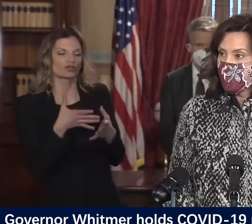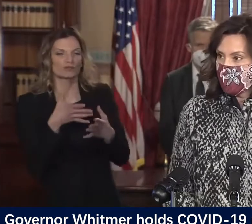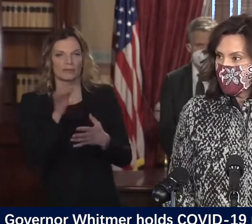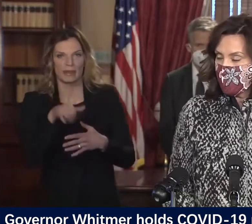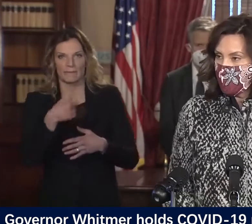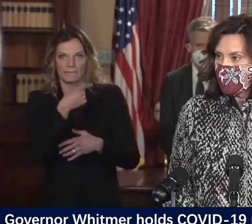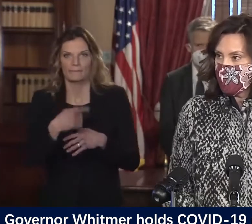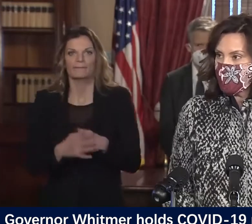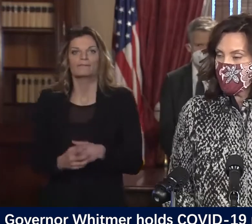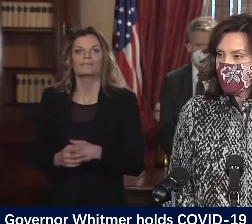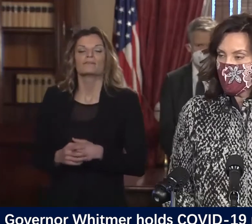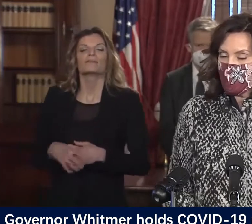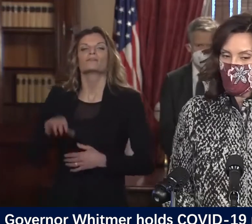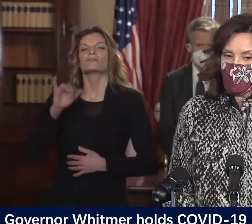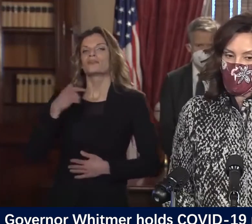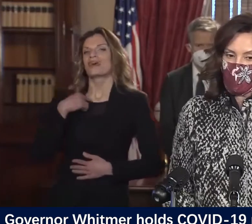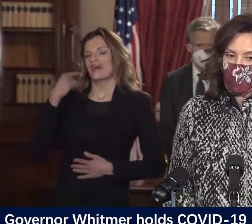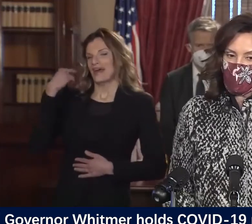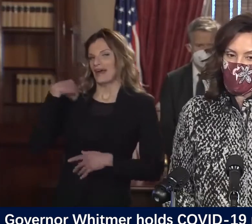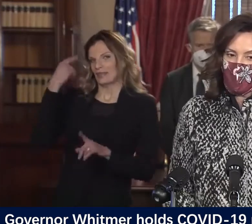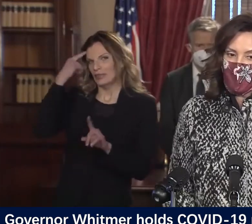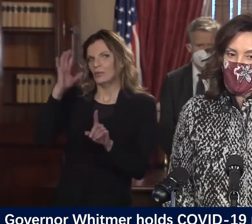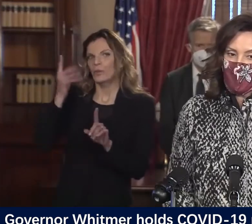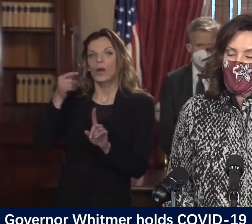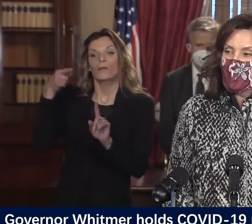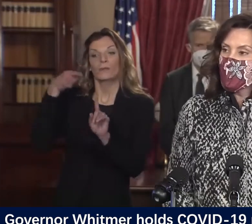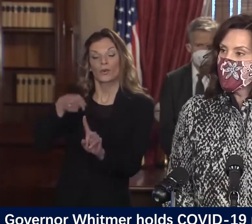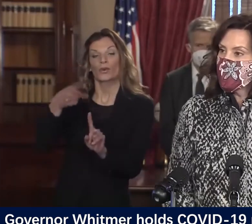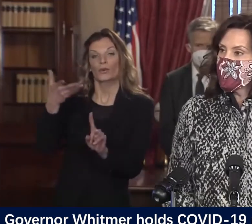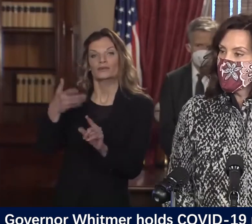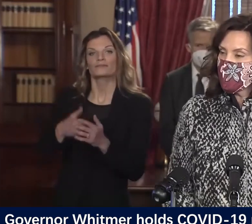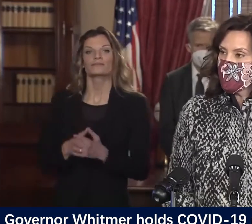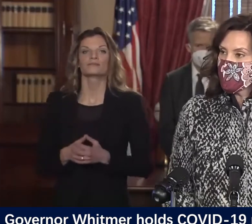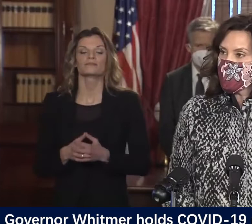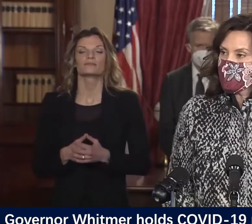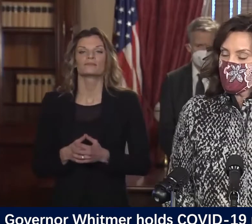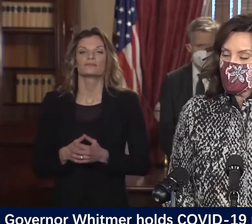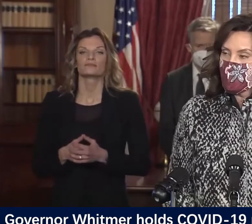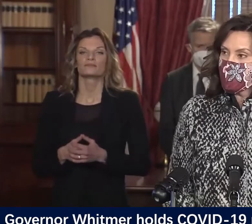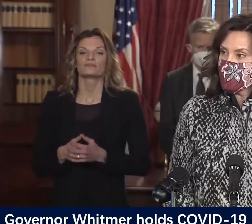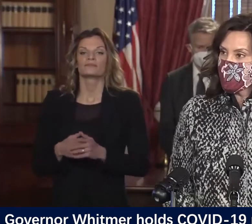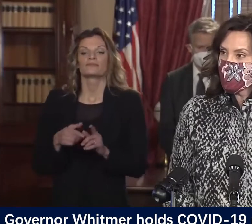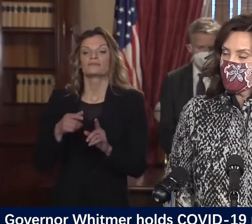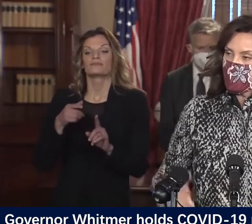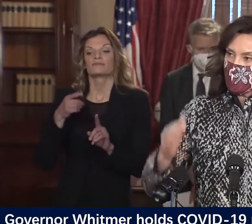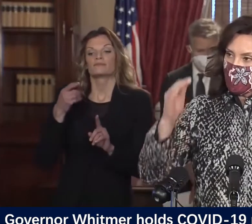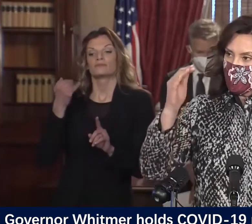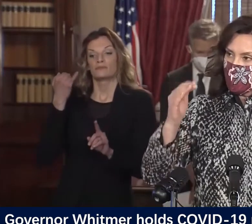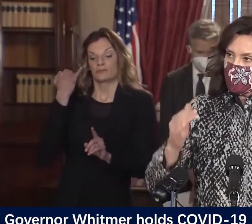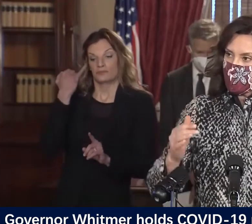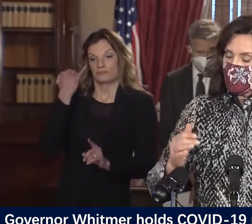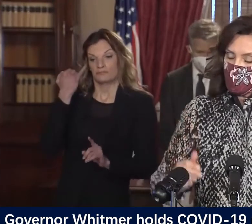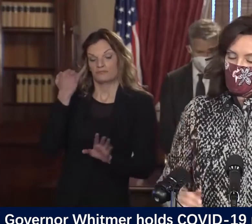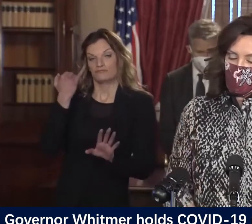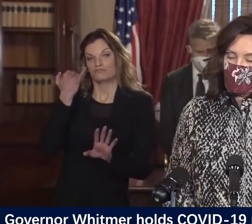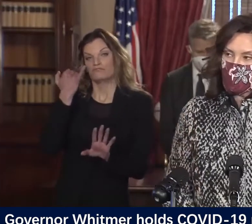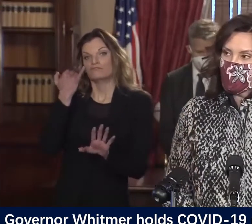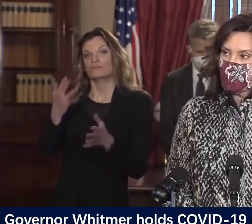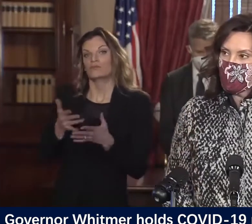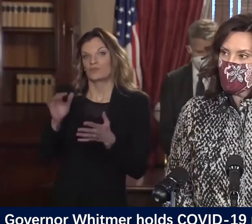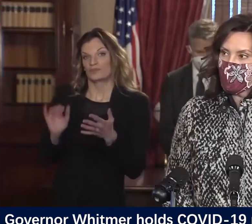I believe what he was communicating was that if the numbers in these areas that